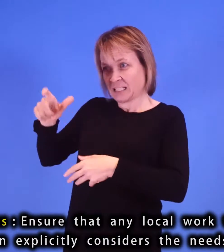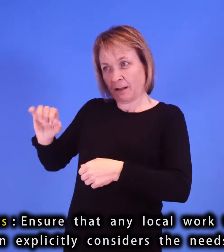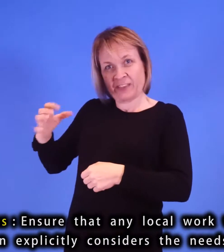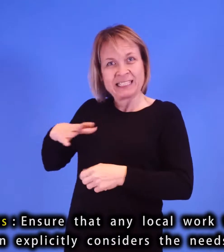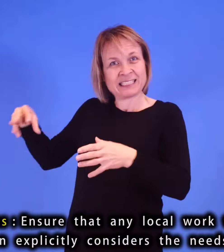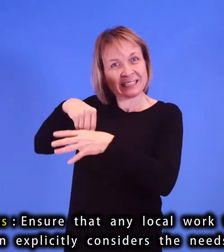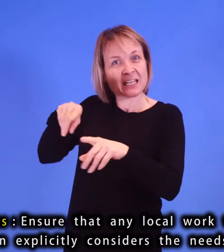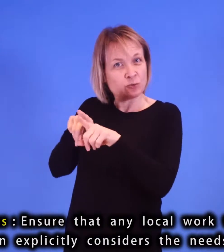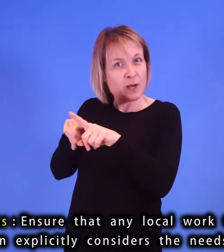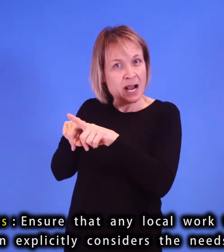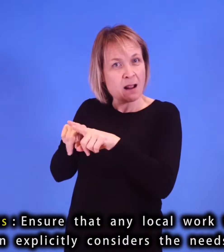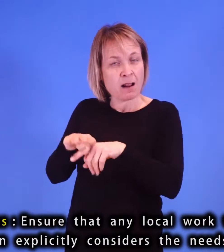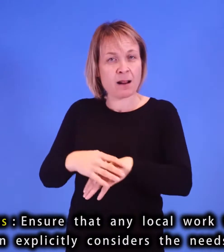users.